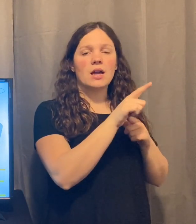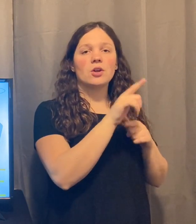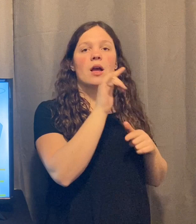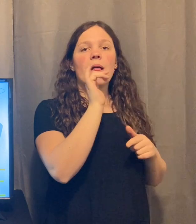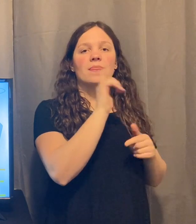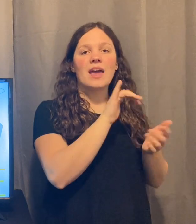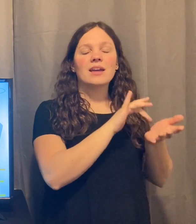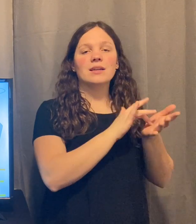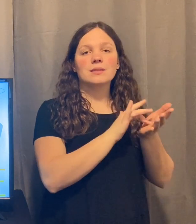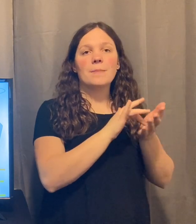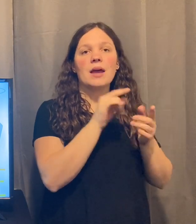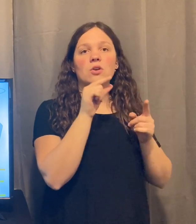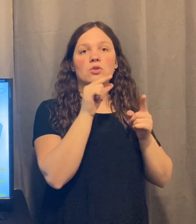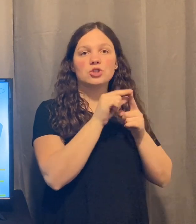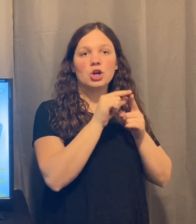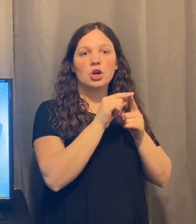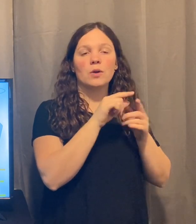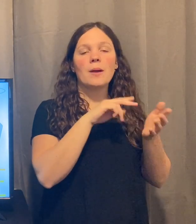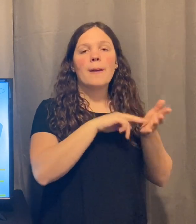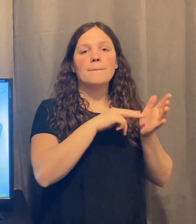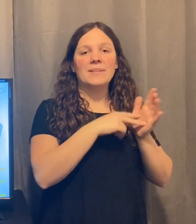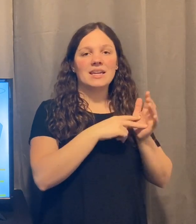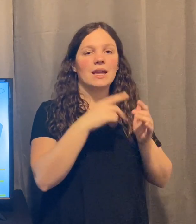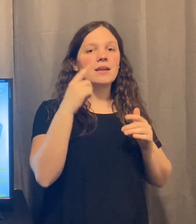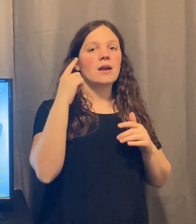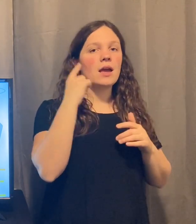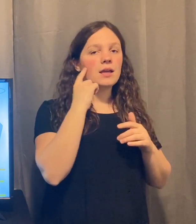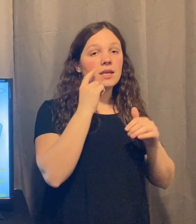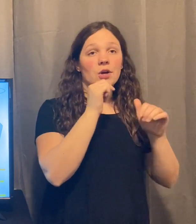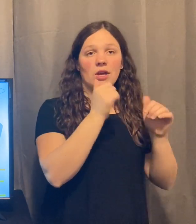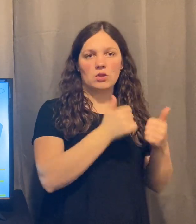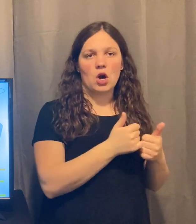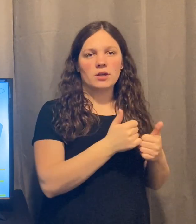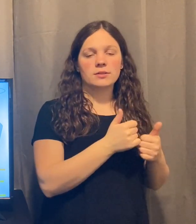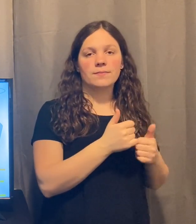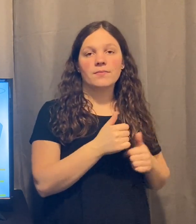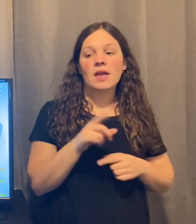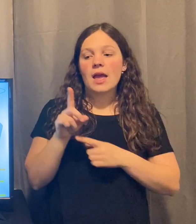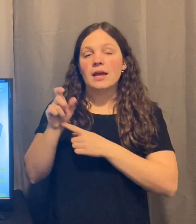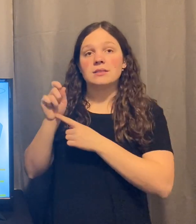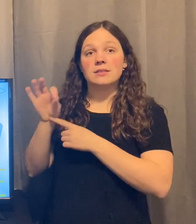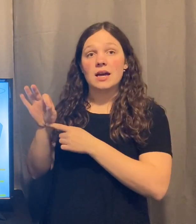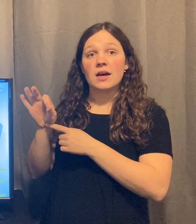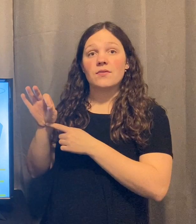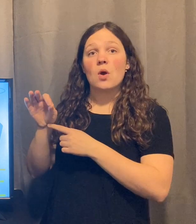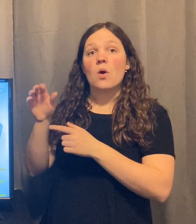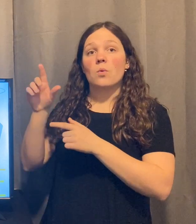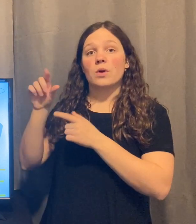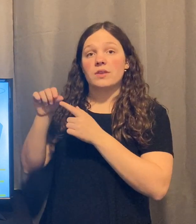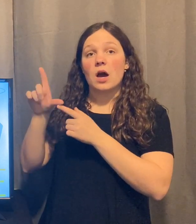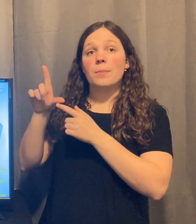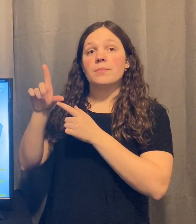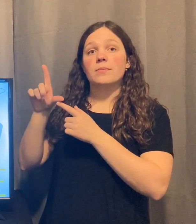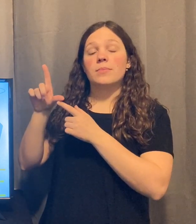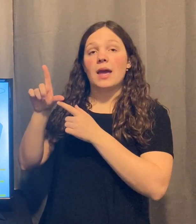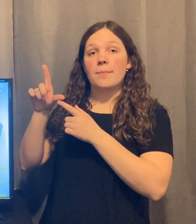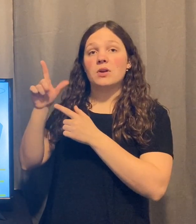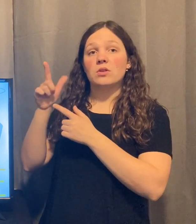letter, that is a medical term meaning hearing loss. And deaf with the capital